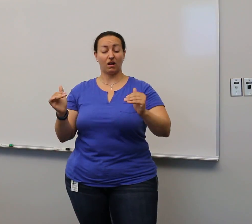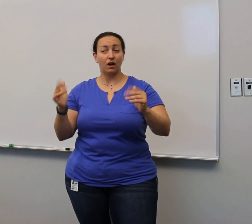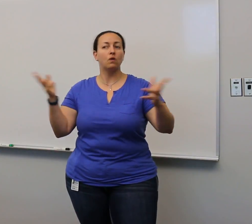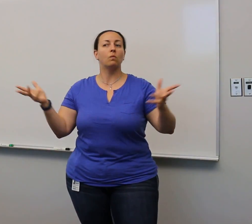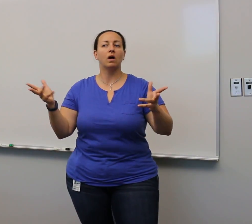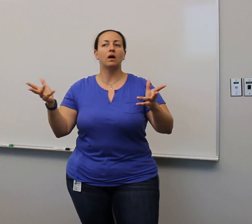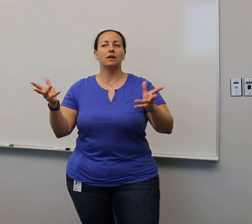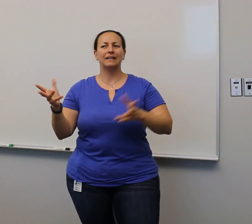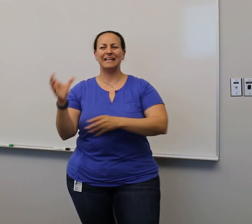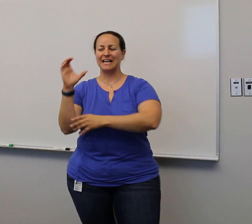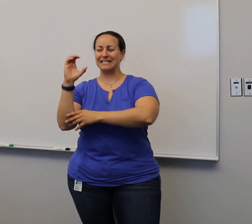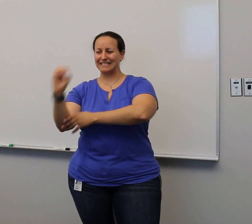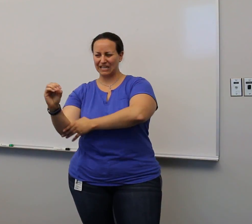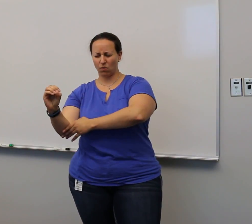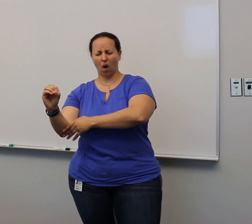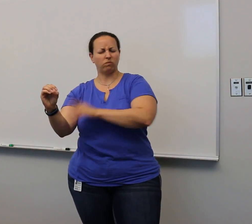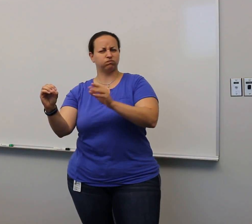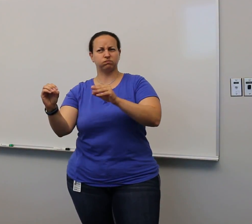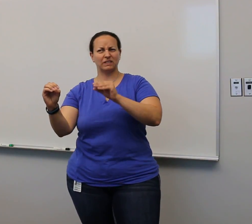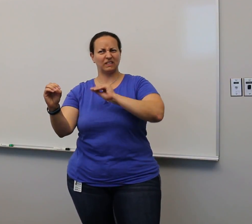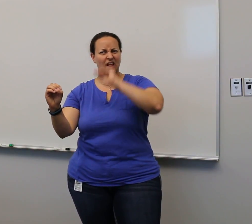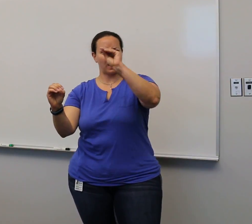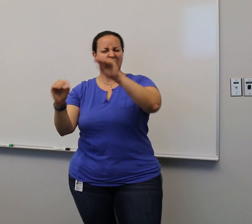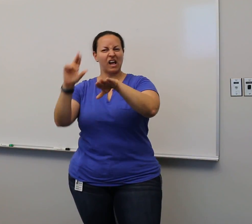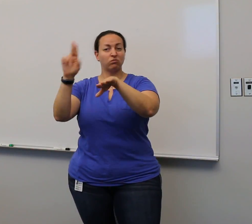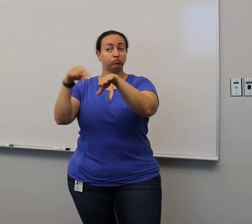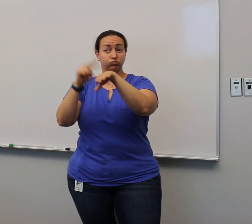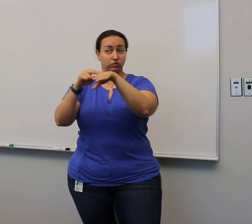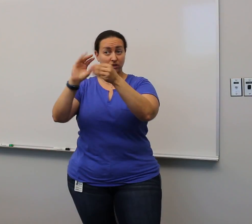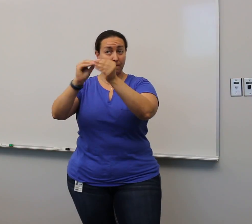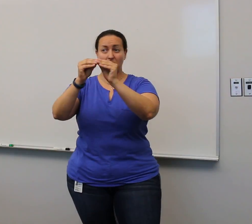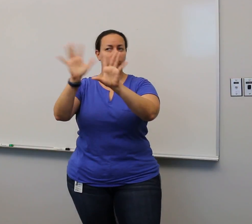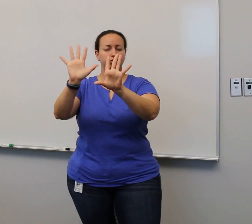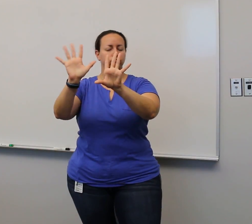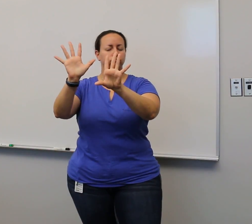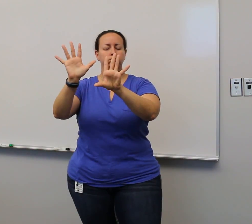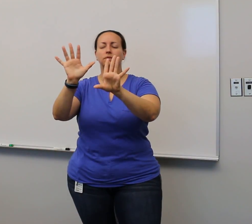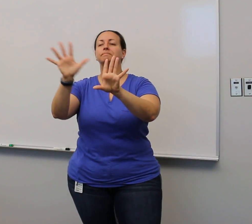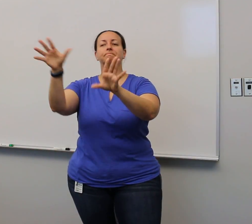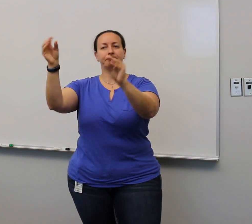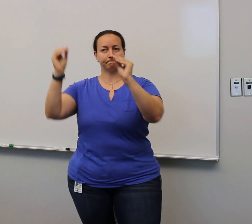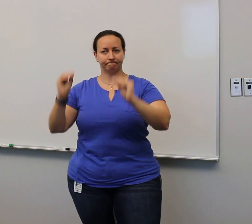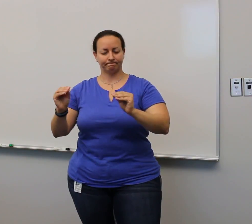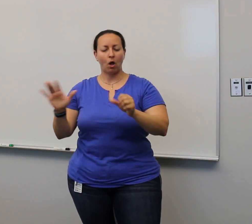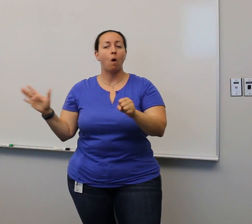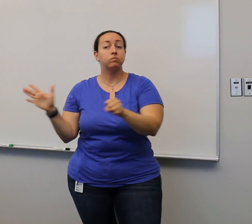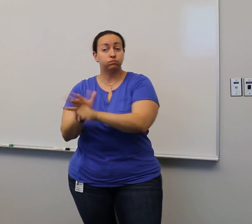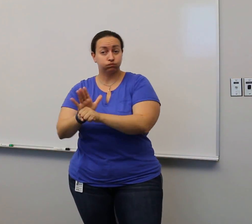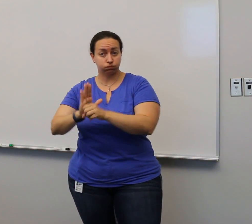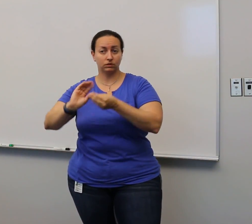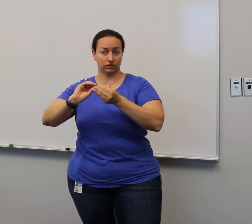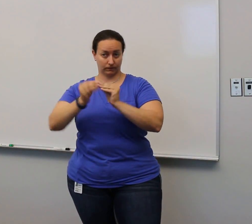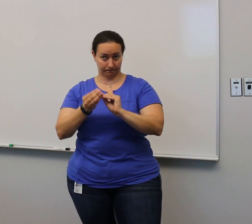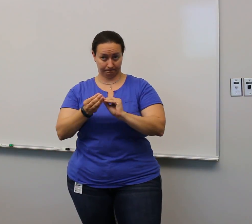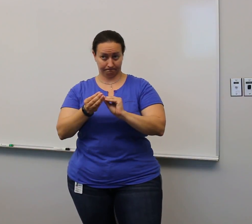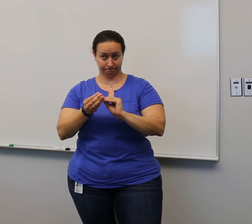we include 0, we say we're working with the whole numbers. The whole numbers is just the set of natural numbers including